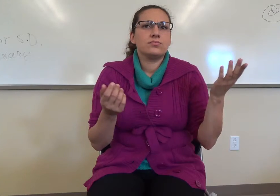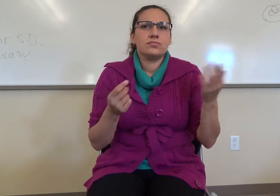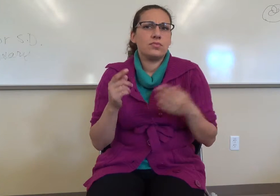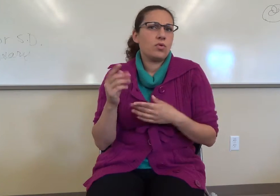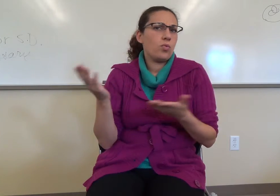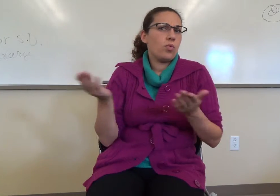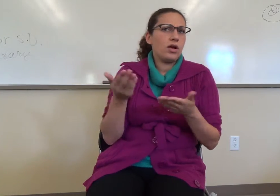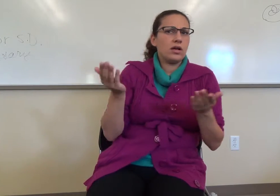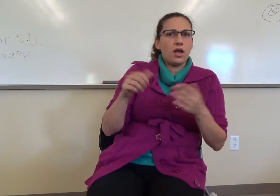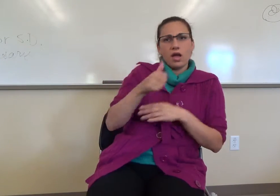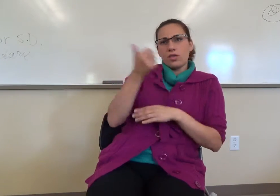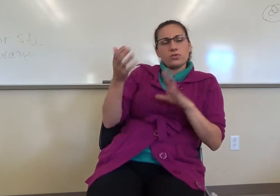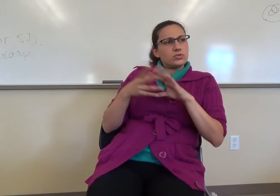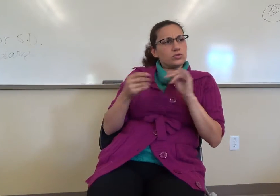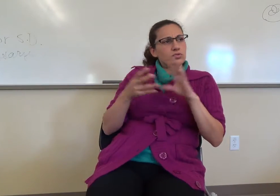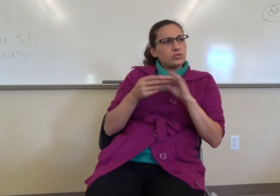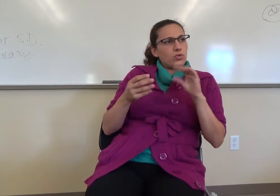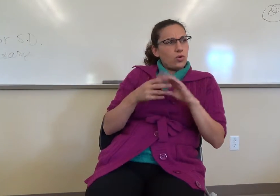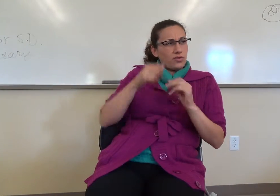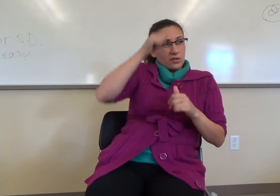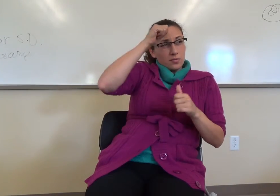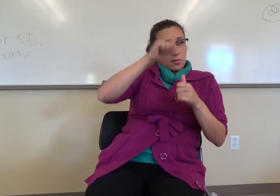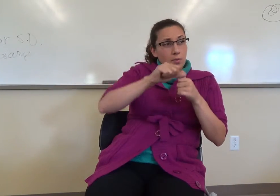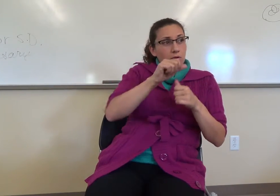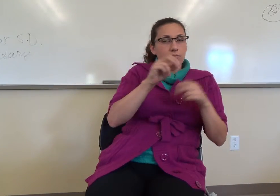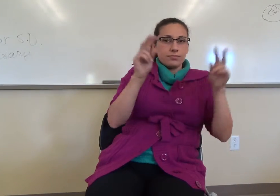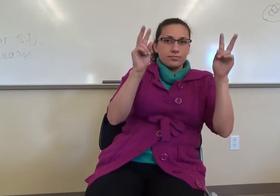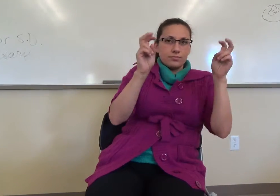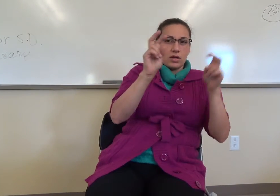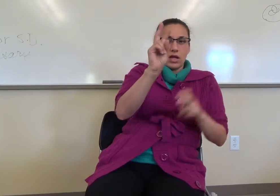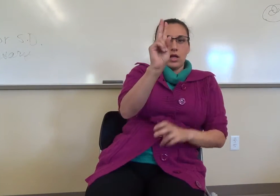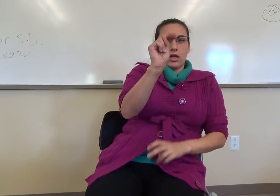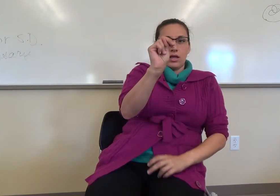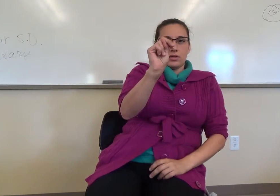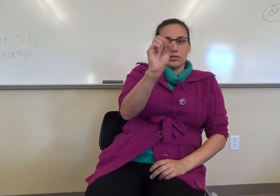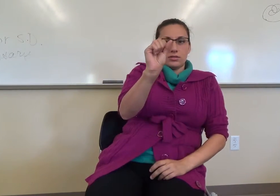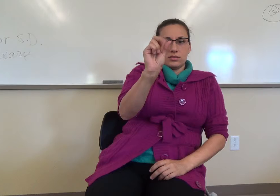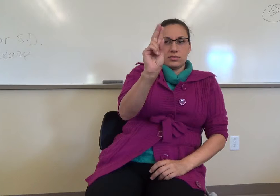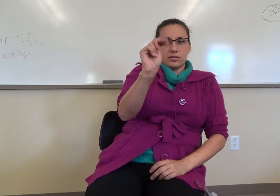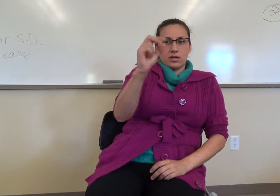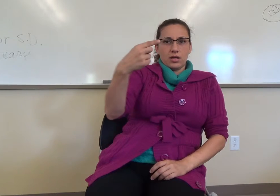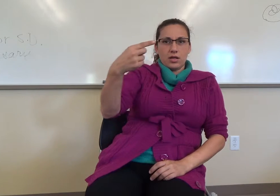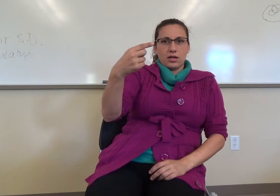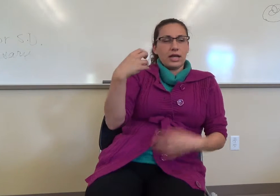What other unsung hero of the civil rights movement do we know about?